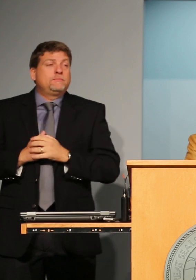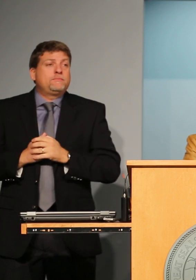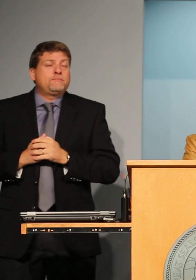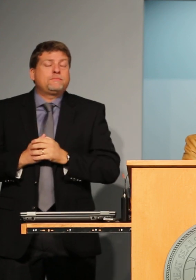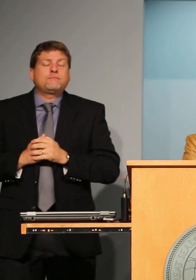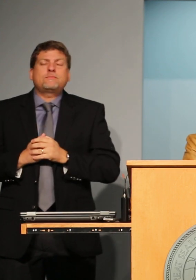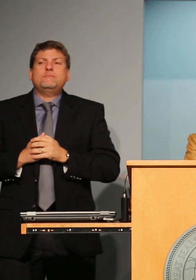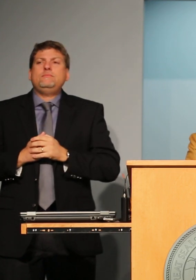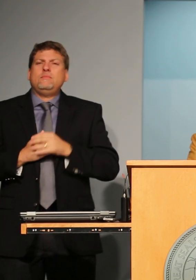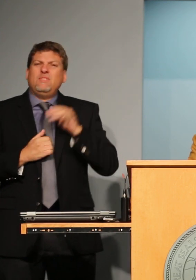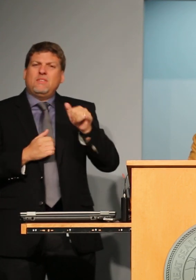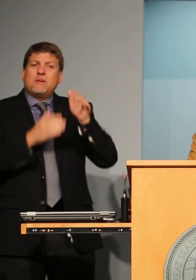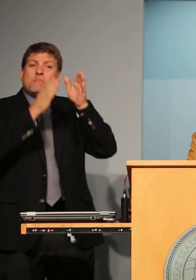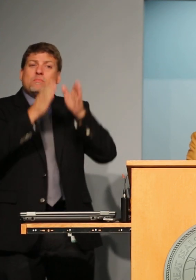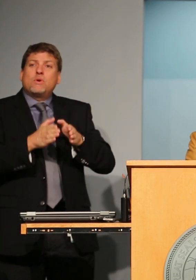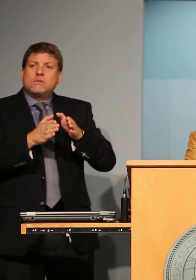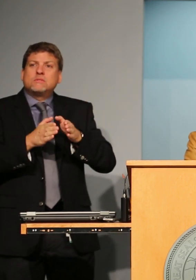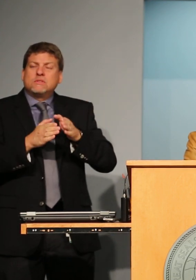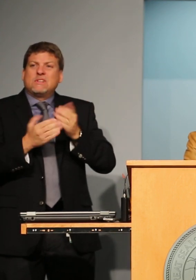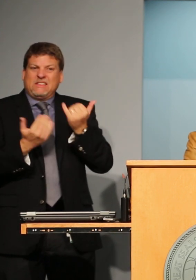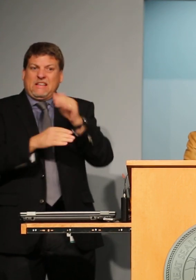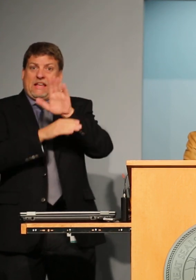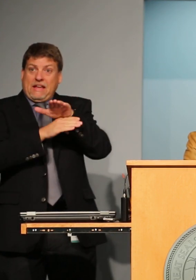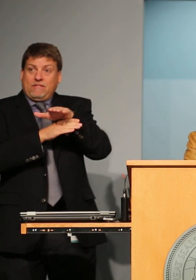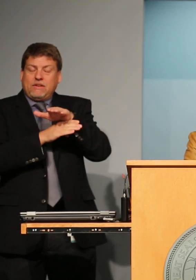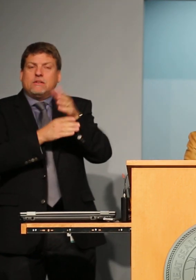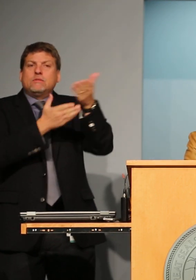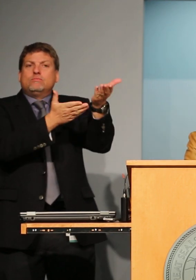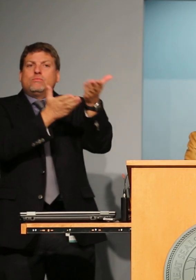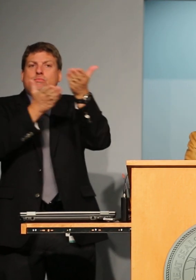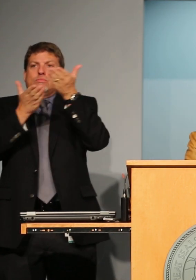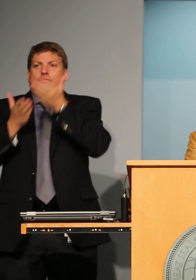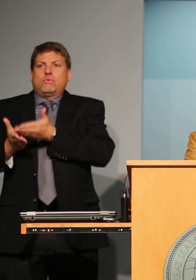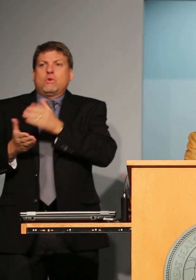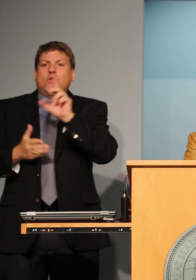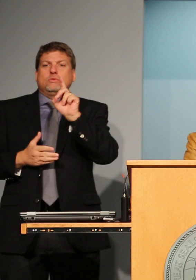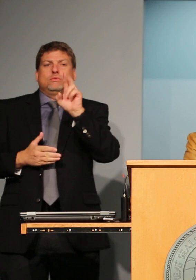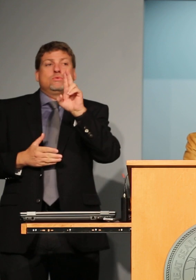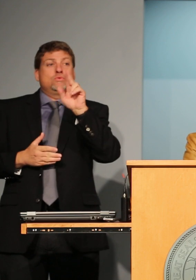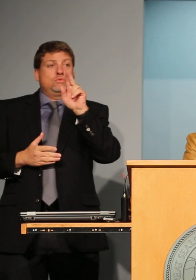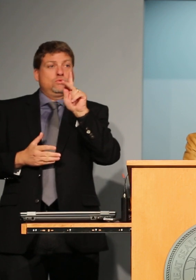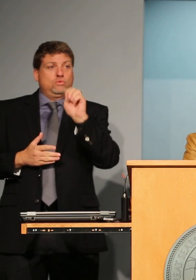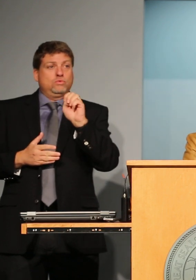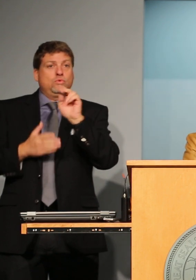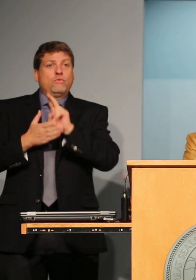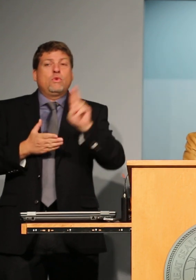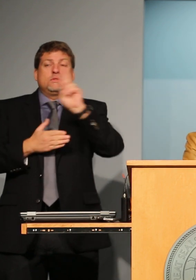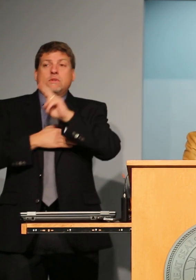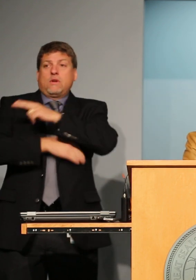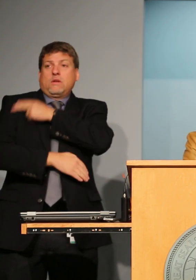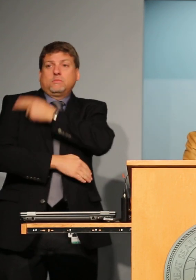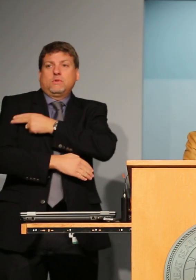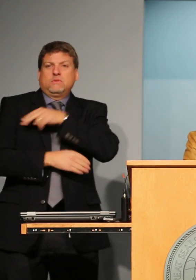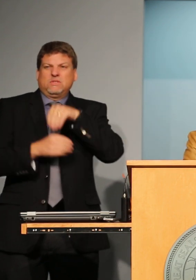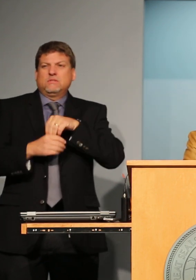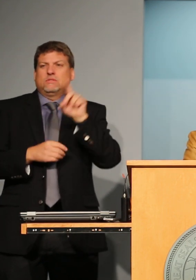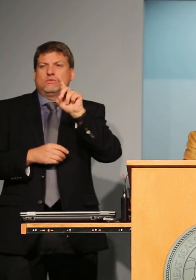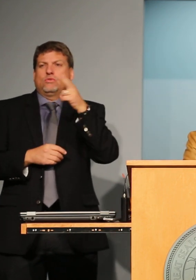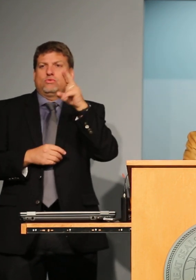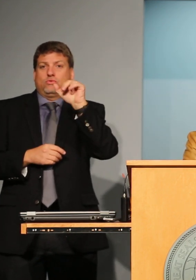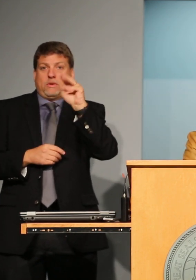The individual was transferred this evening to Duke University Hospital in Durham, which